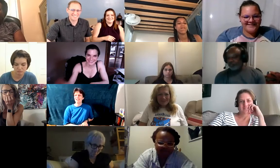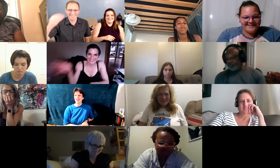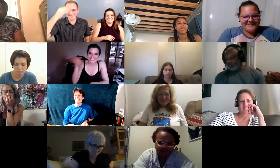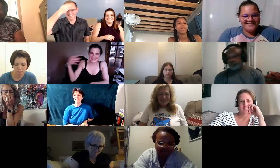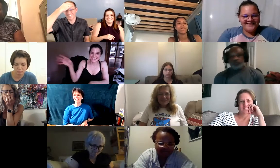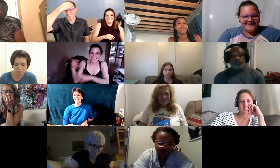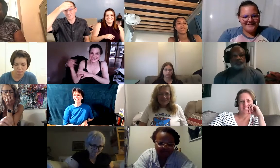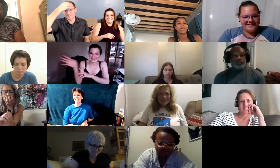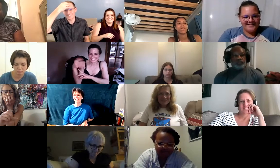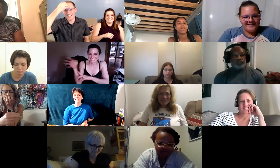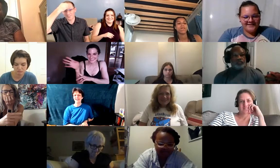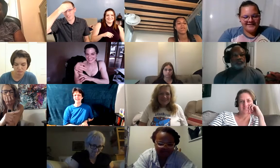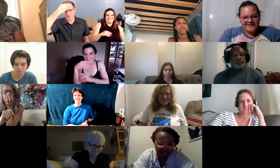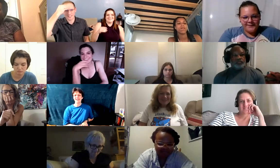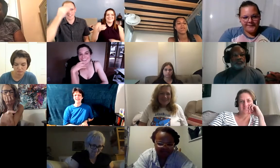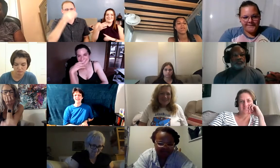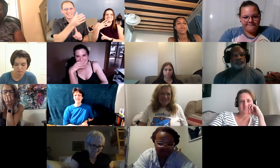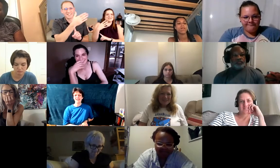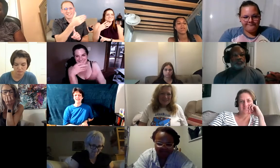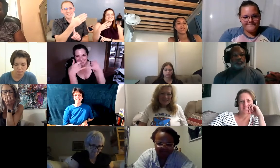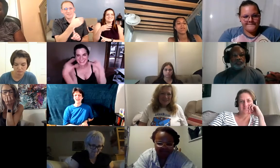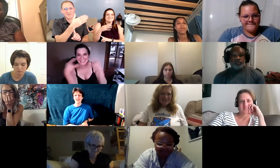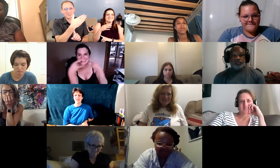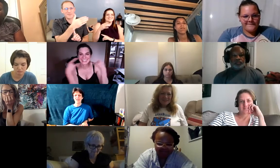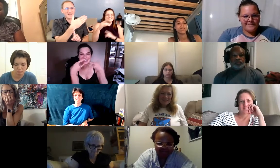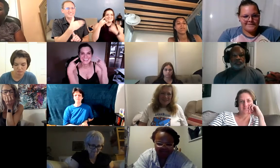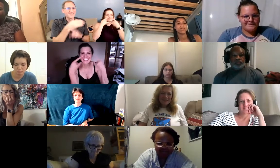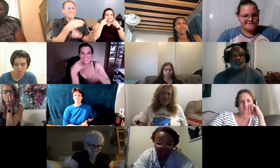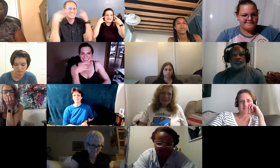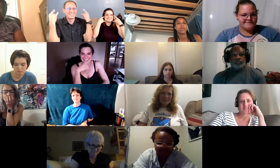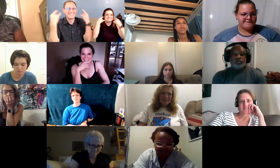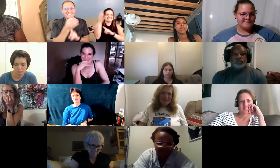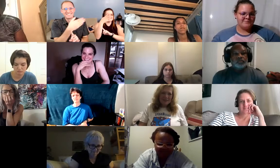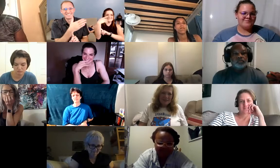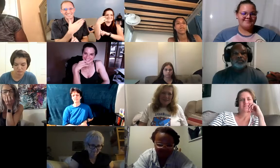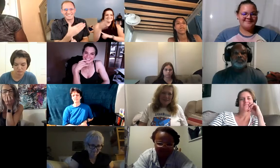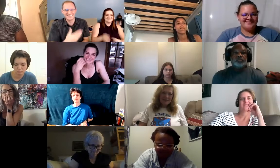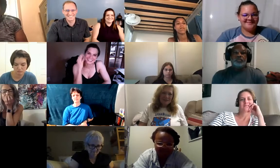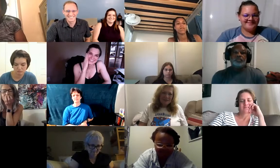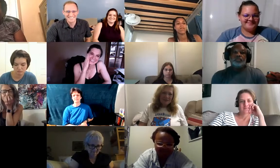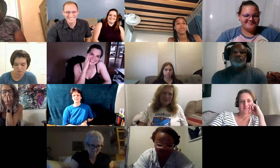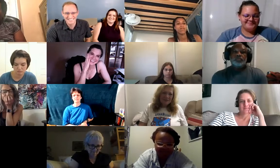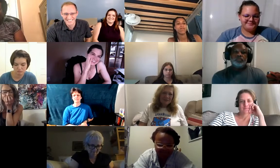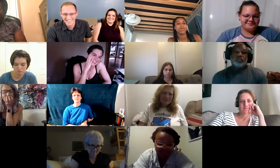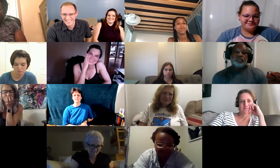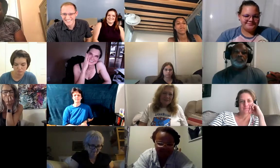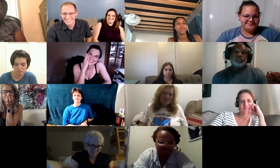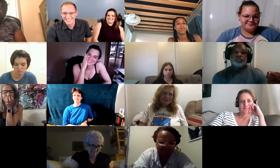Somebody sent us a link to the official flag of 2020, and it's, and it's a medical mask. the mask.